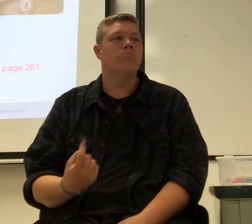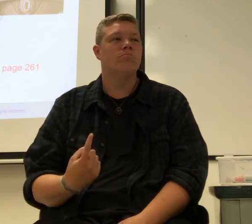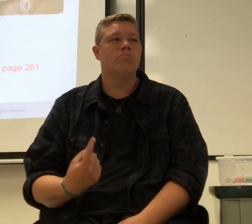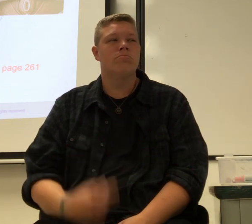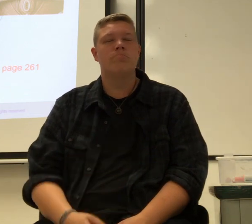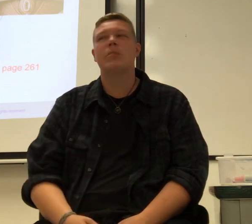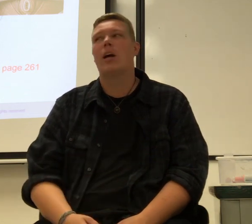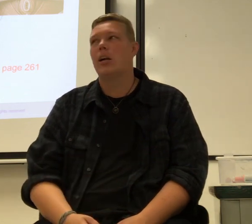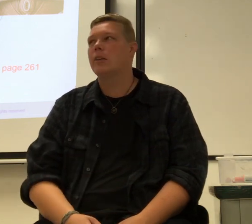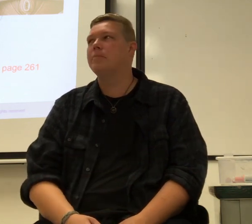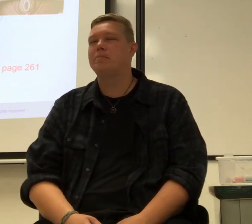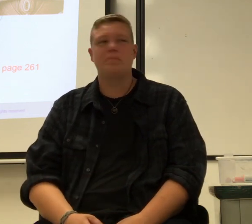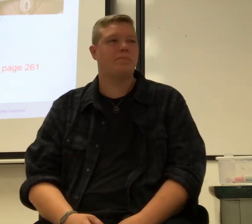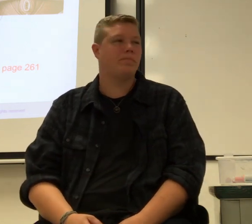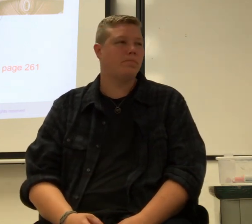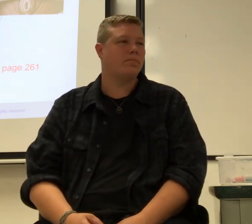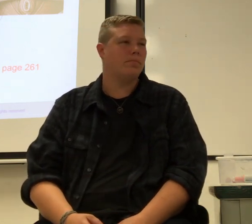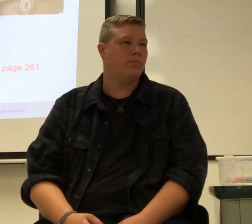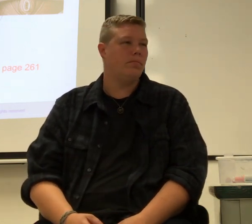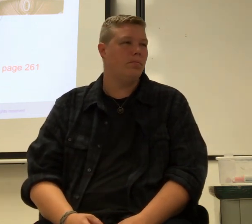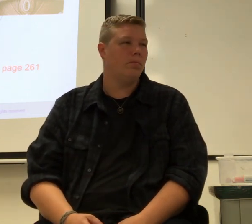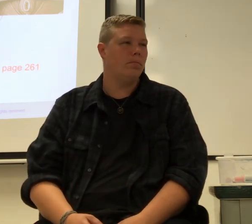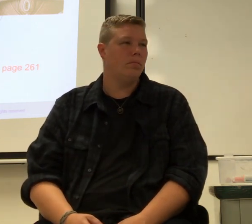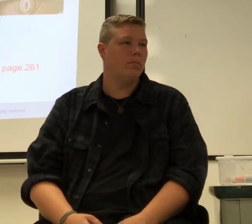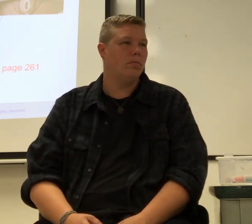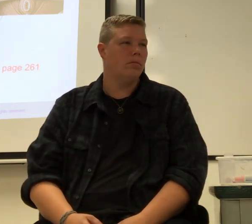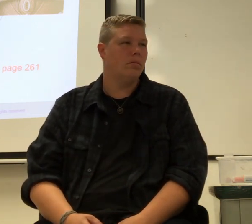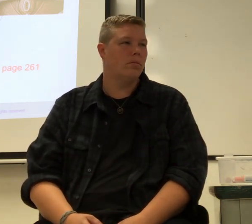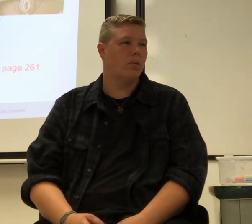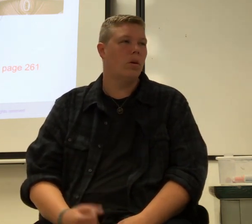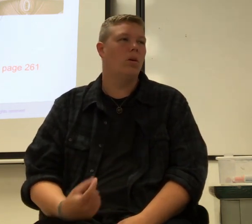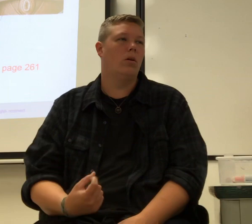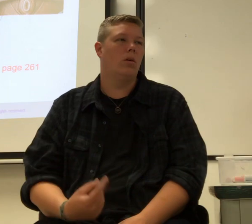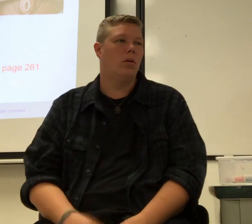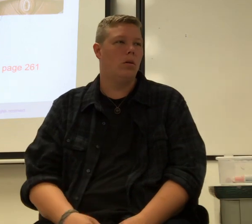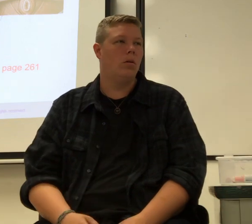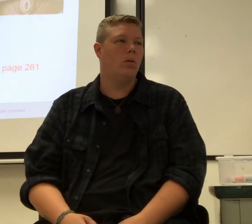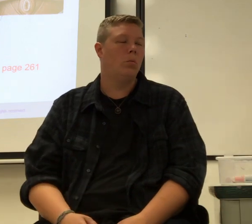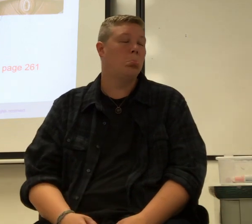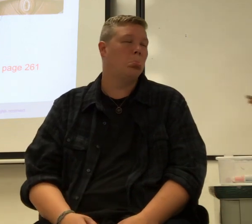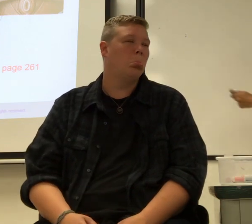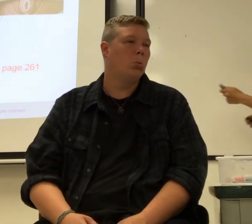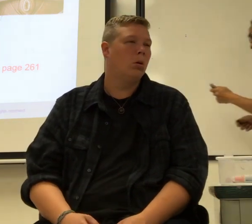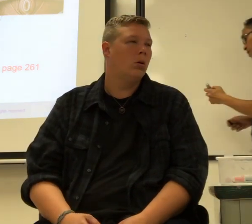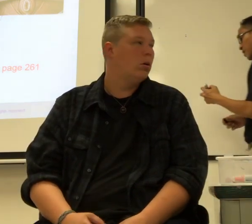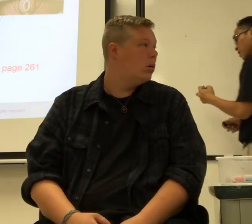So if you just dissect away the skin all the way down to the muscle of the UG diaphragm,